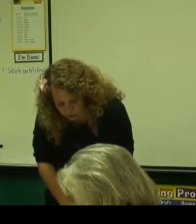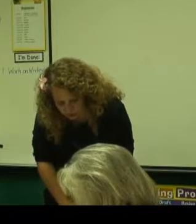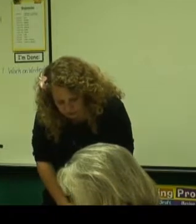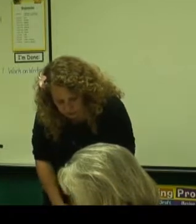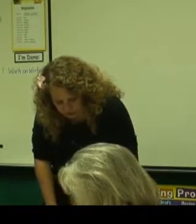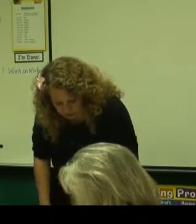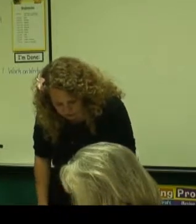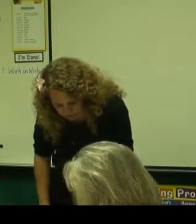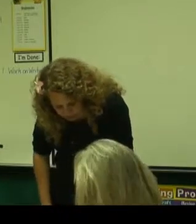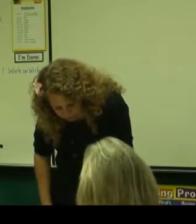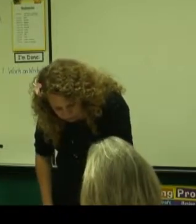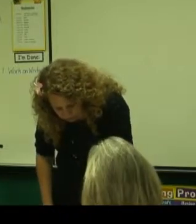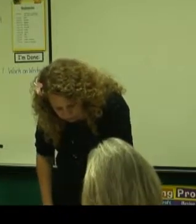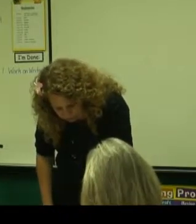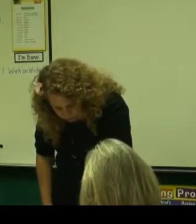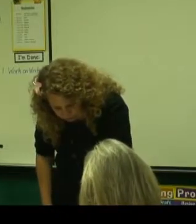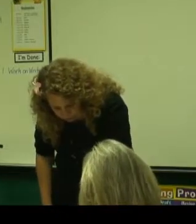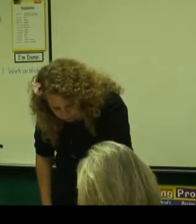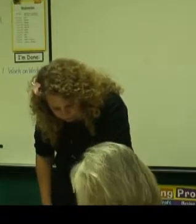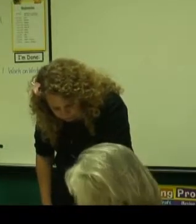So let's go down to